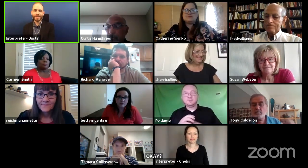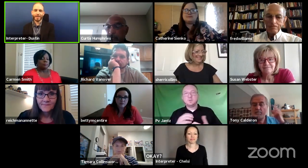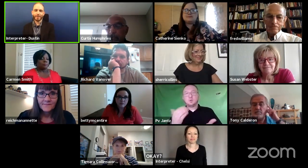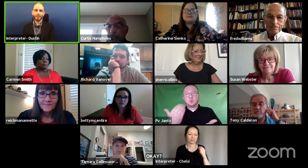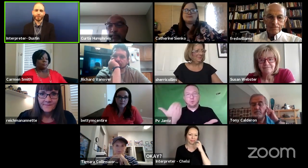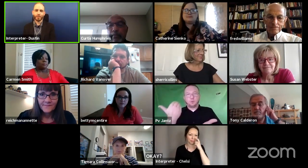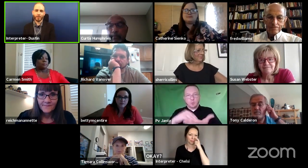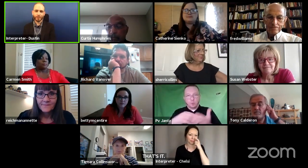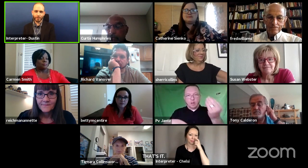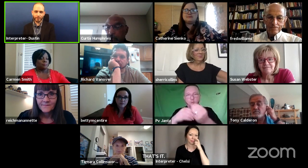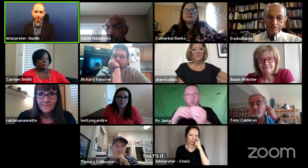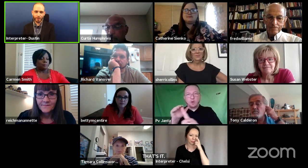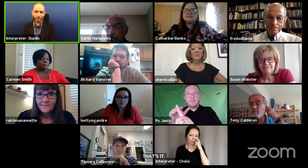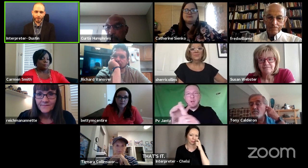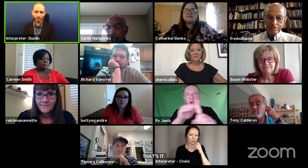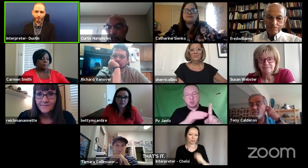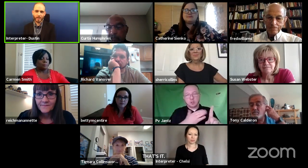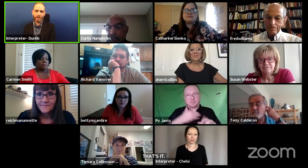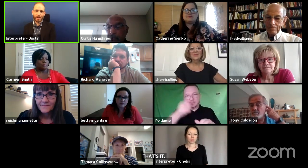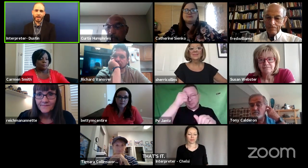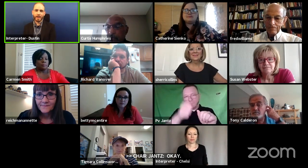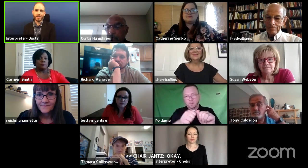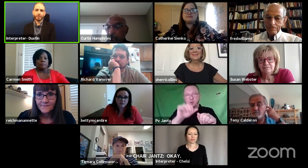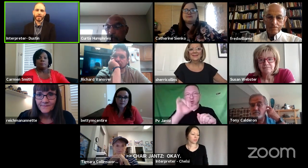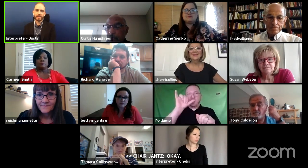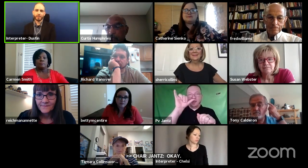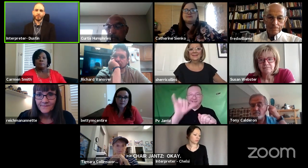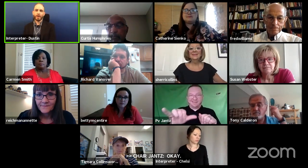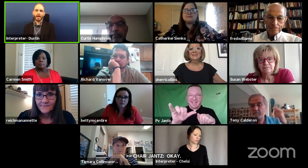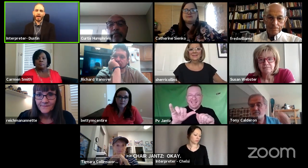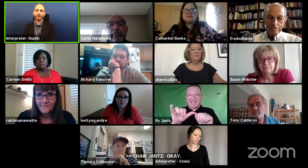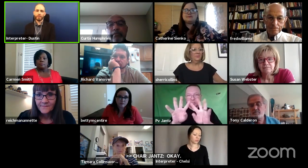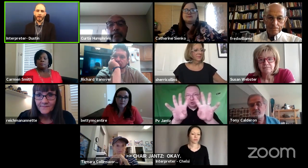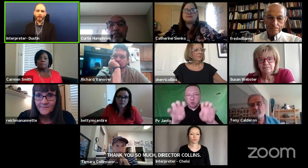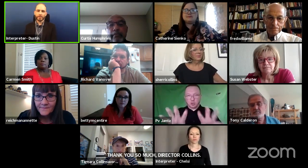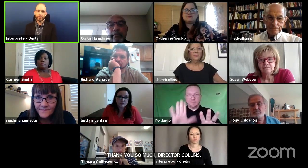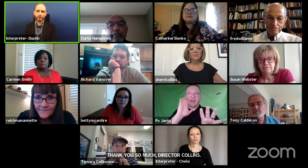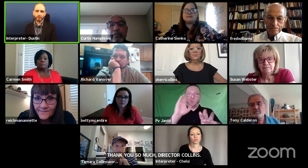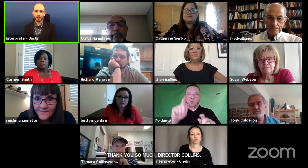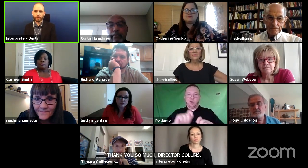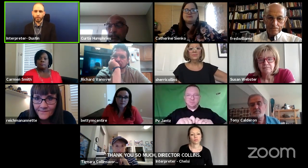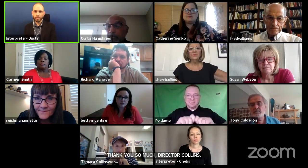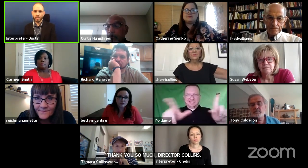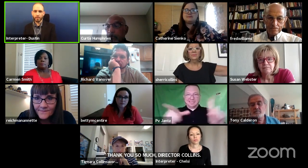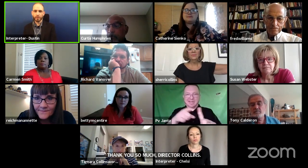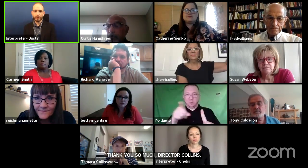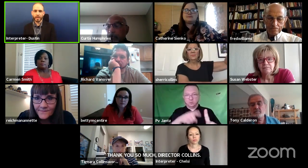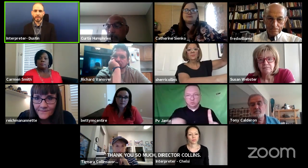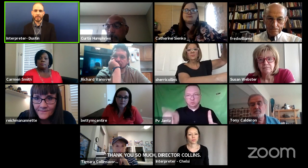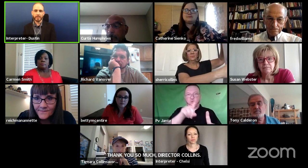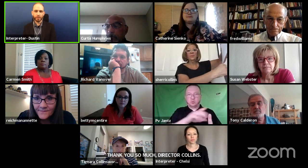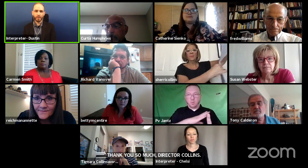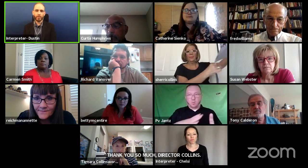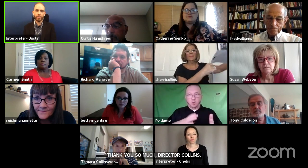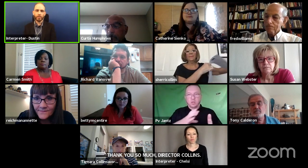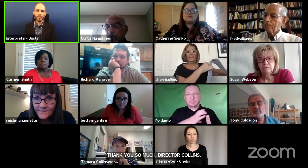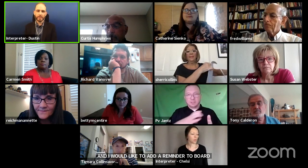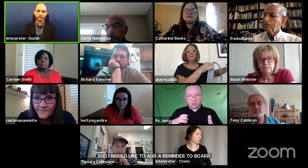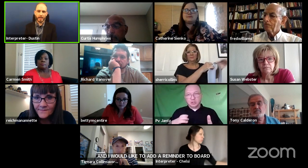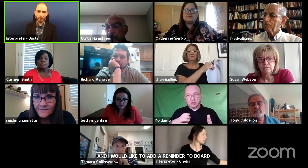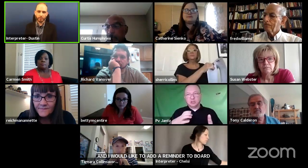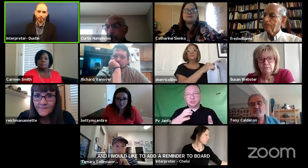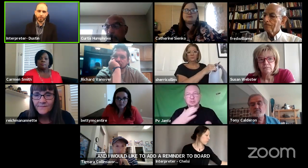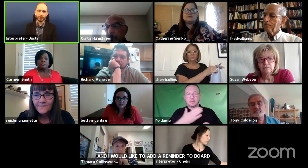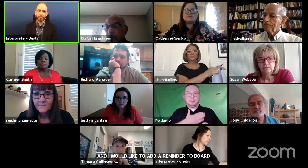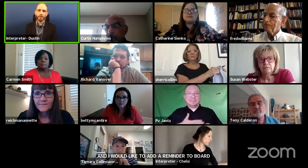Okay, thank you so much, Director Collins. And I would like to add a reminder to board members that the survey will be